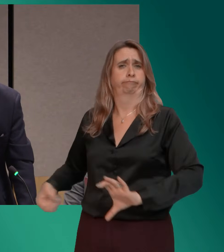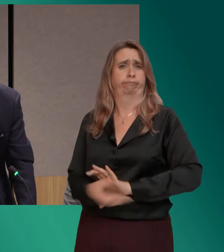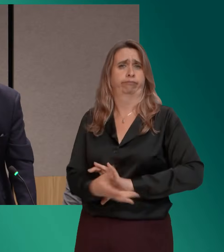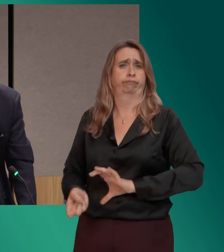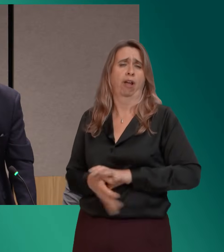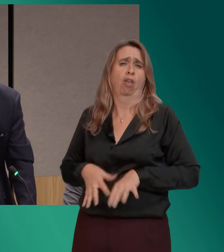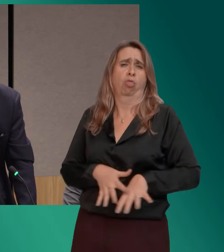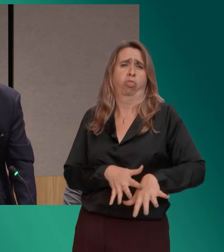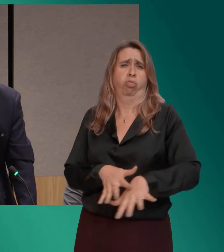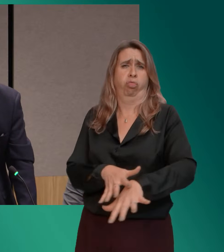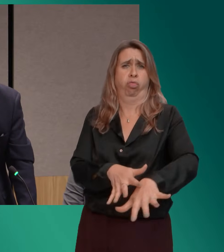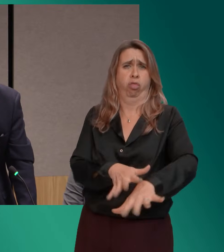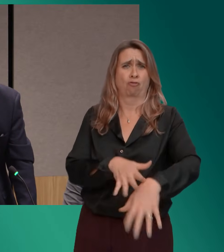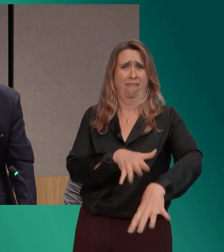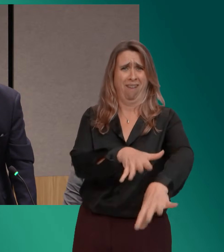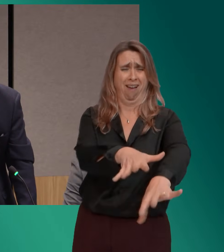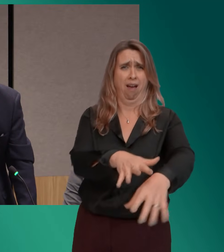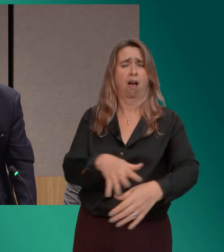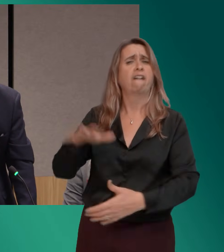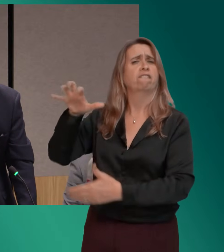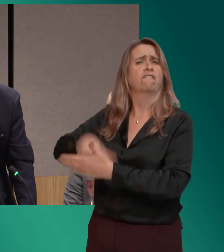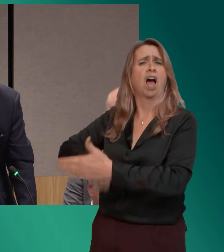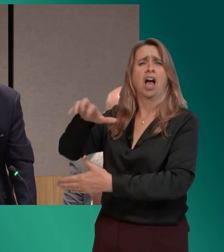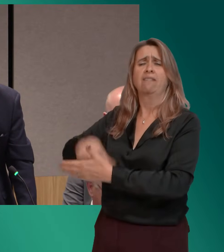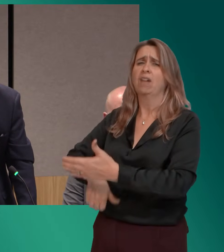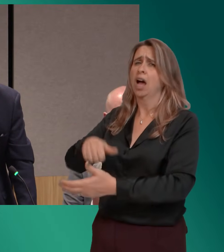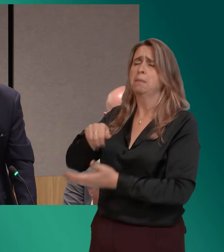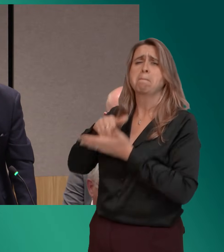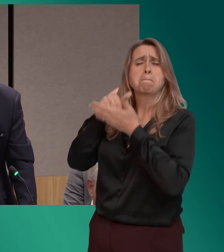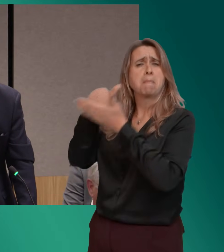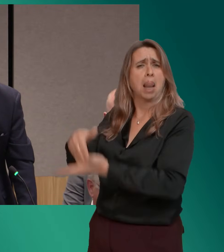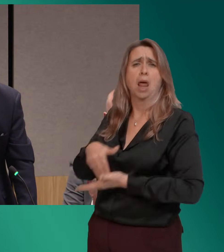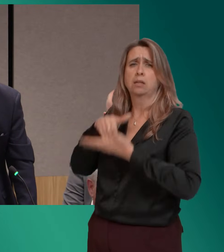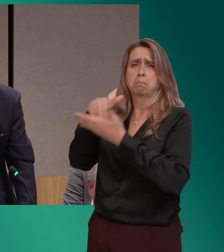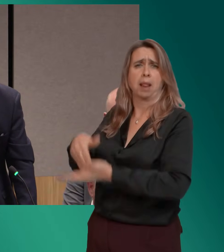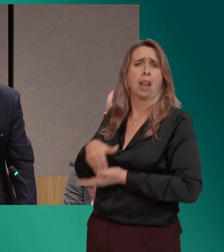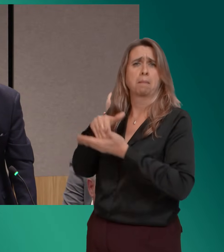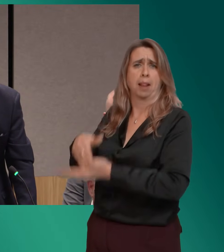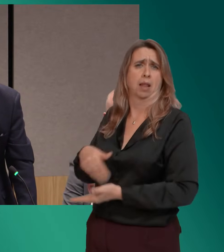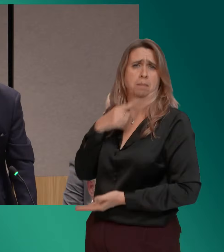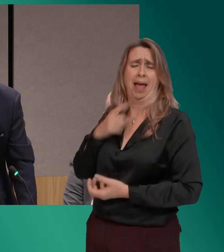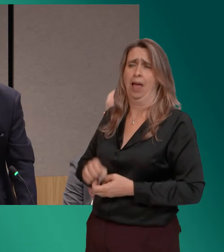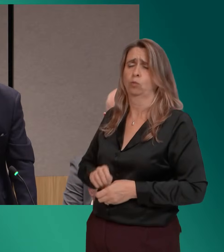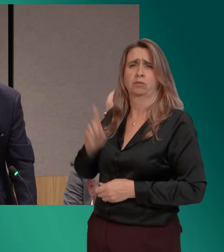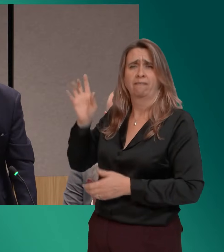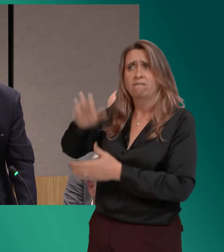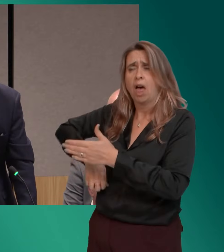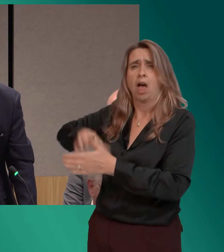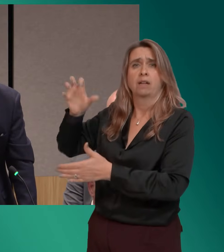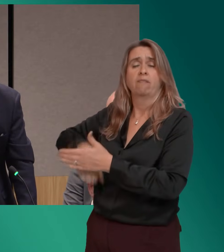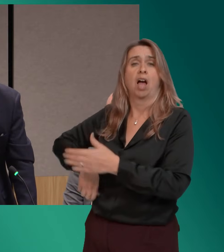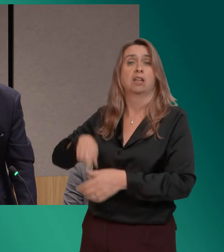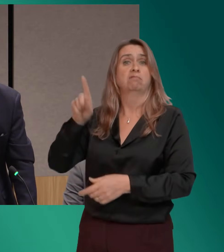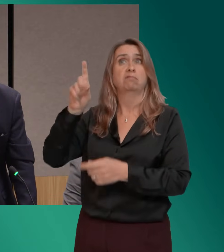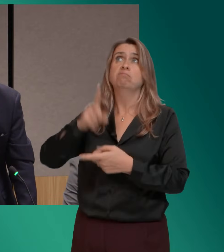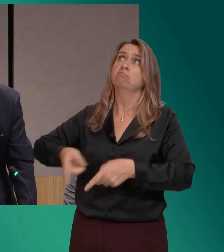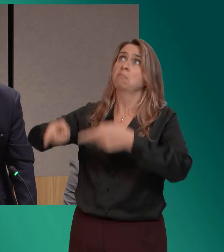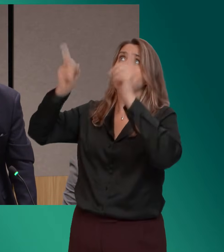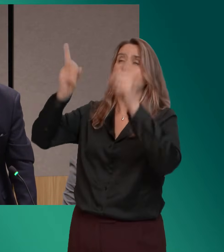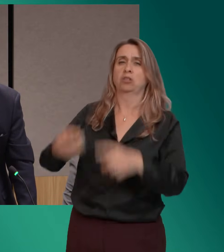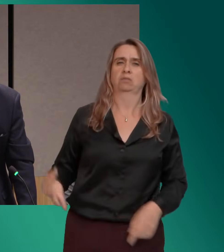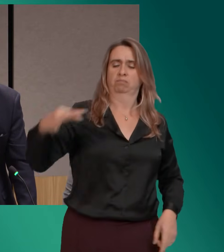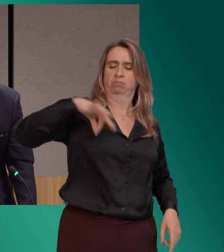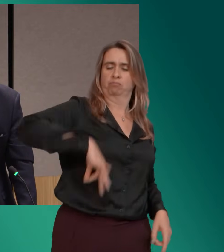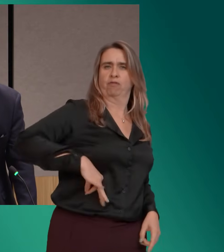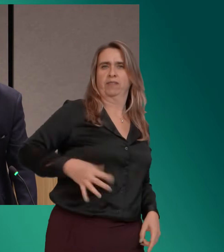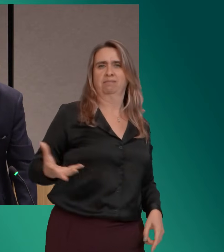Each year, they get fined millions of pounds. And each year, their CEO gets huge